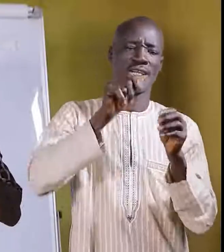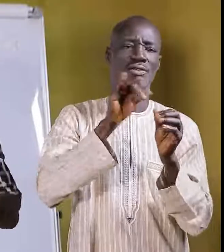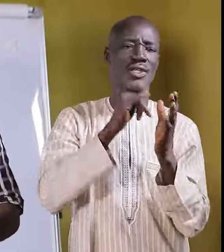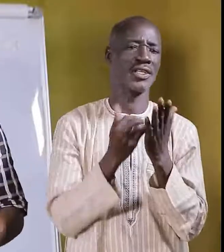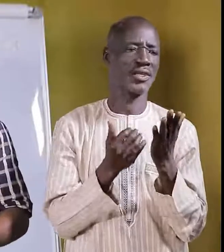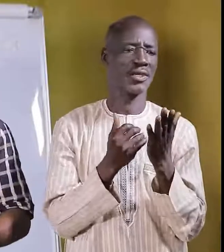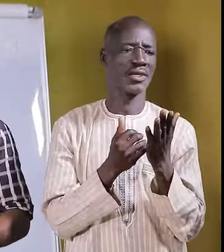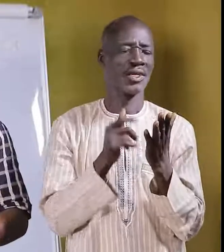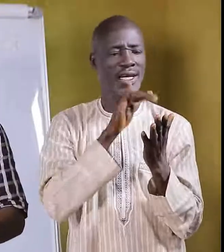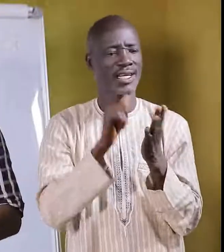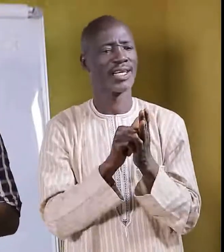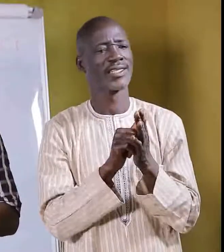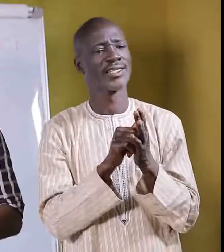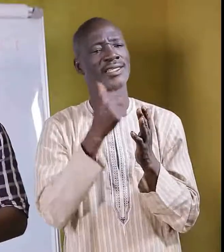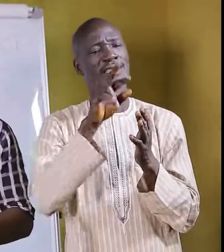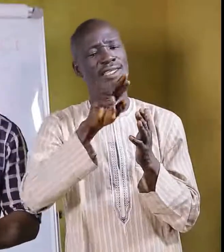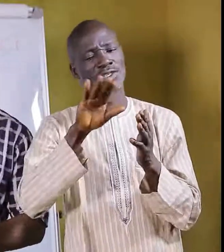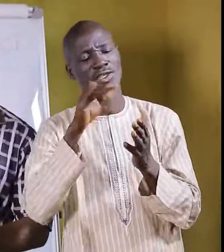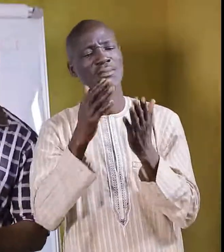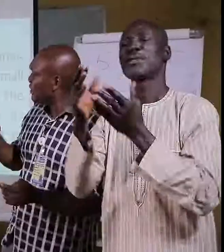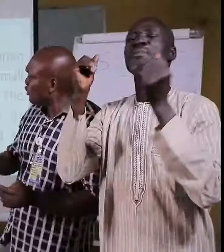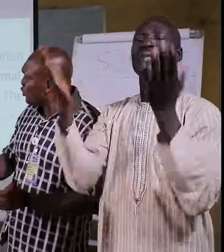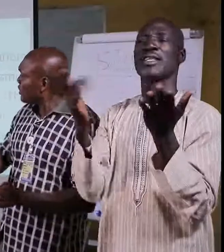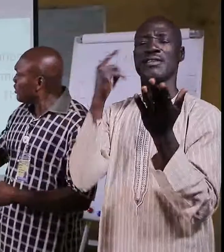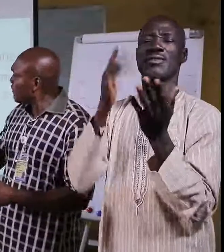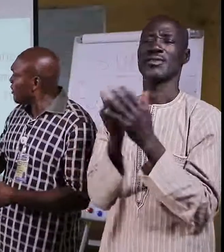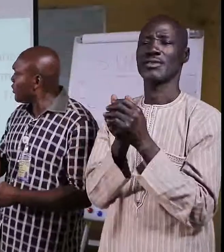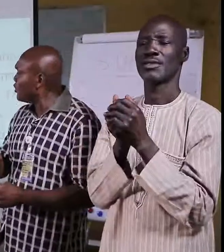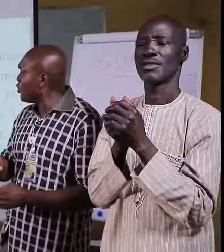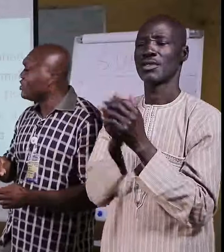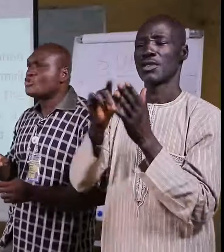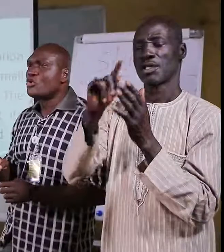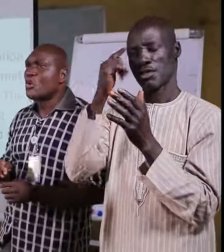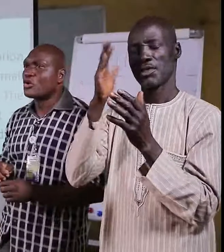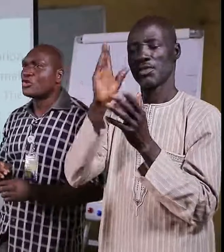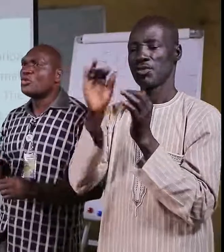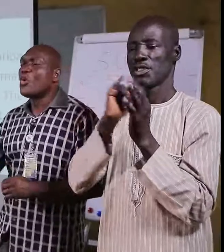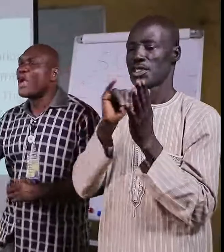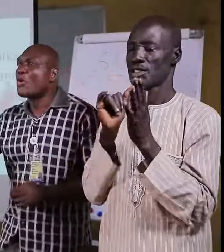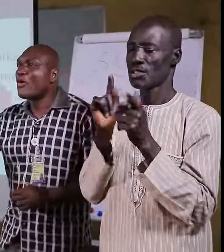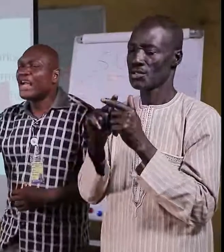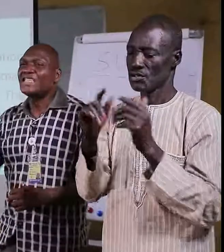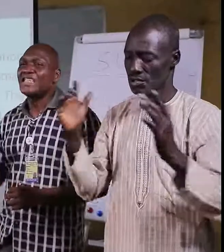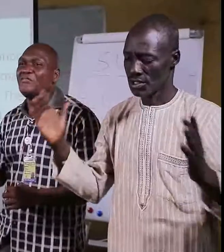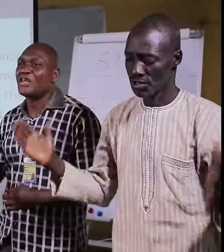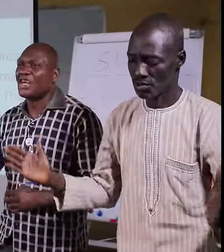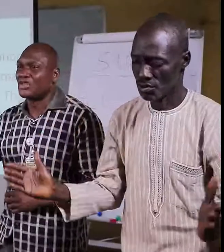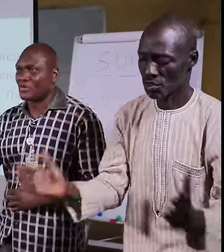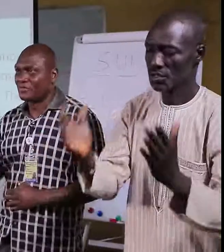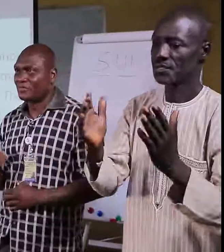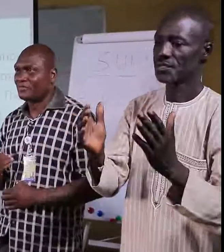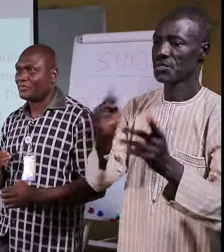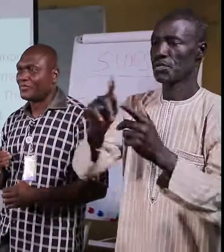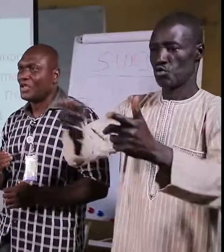the resources, which means what the government will do is to do what? To encourage